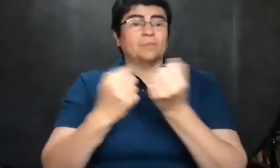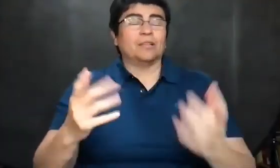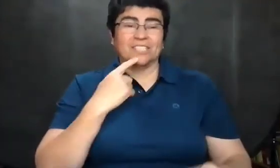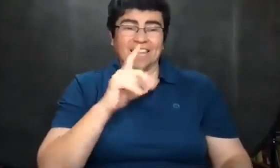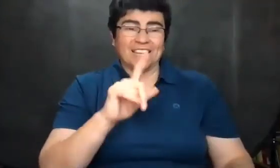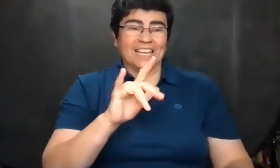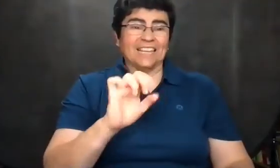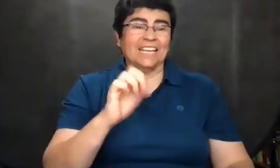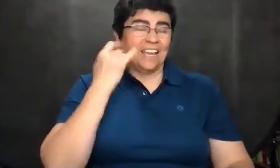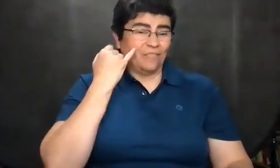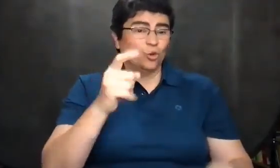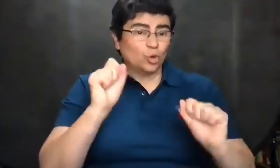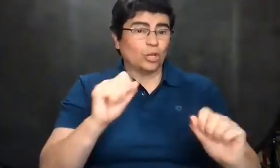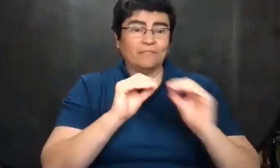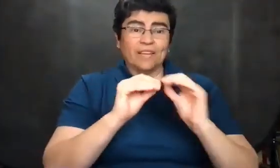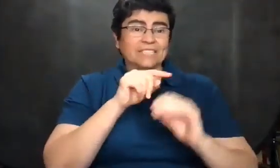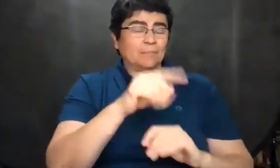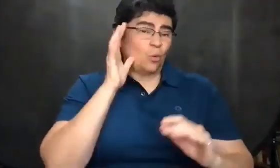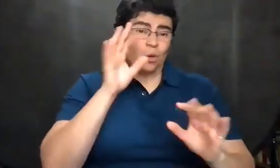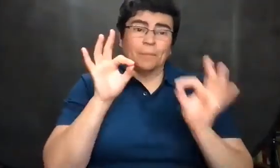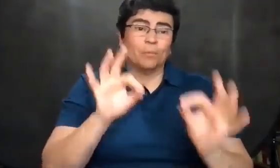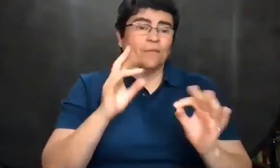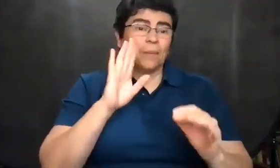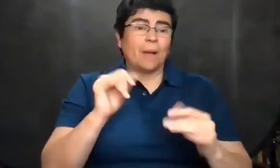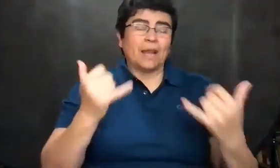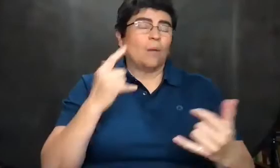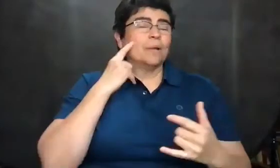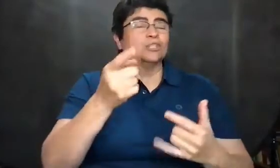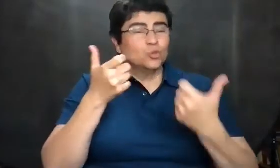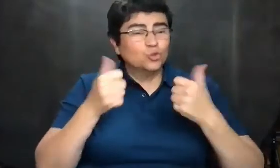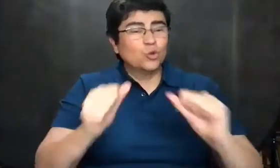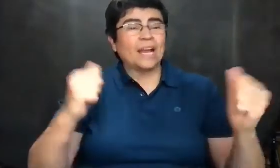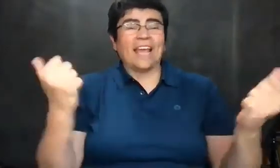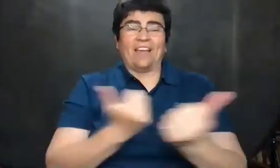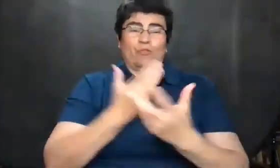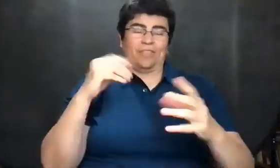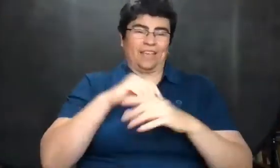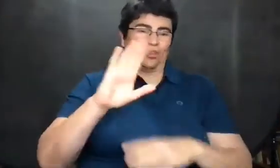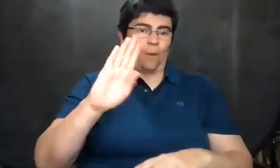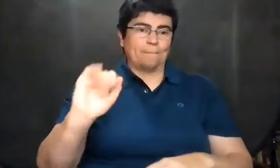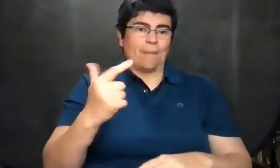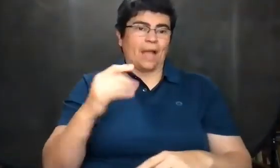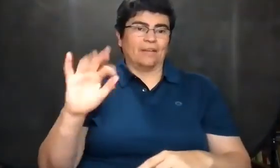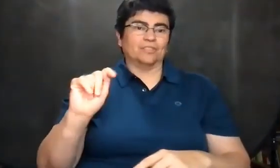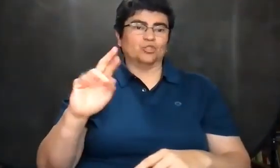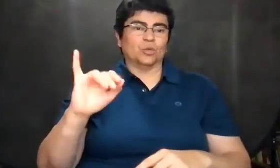fixed him, he would have been perfect by now, because you tried everything in your bag of tricks. And, today my relationship with him